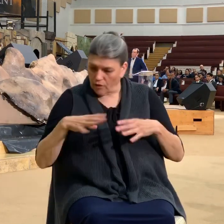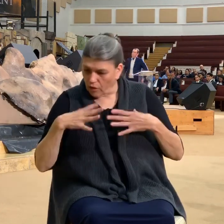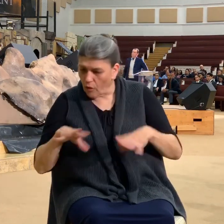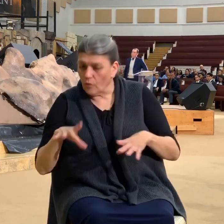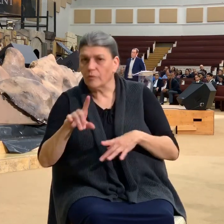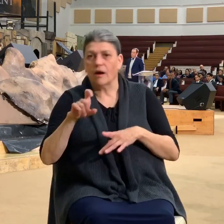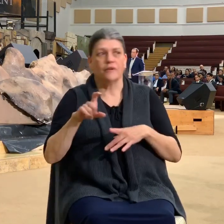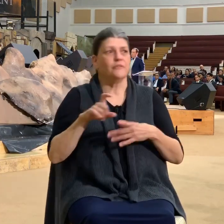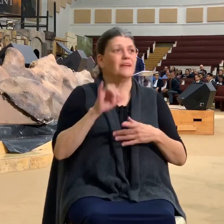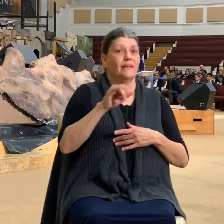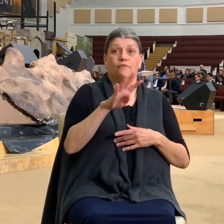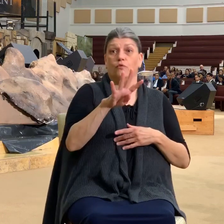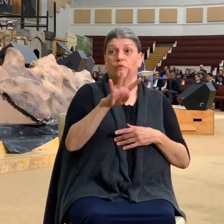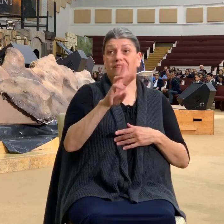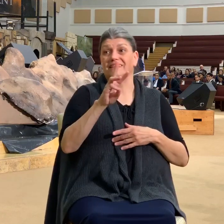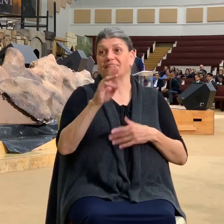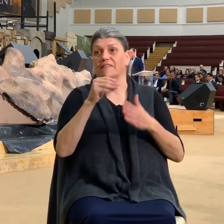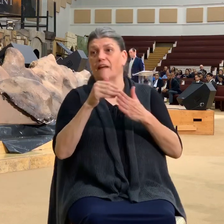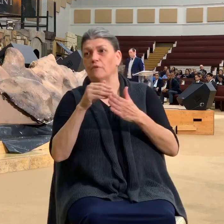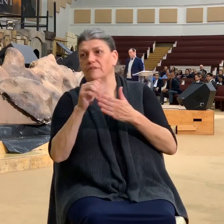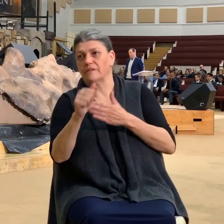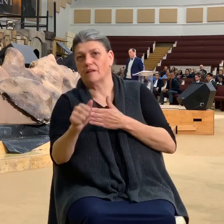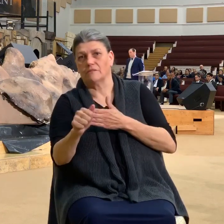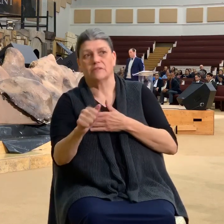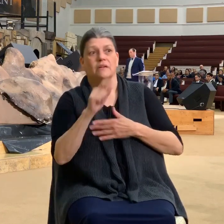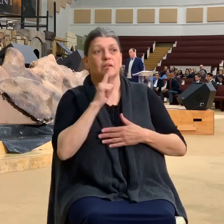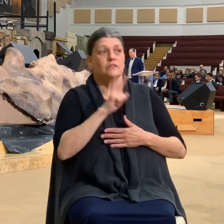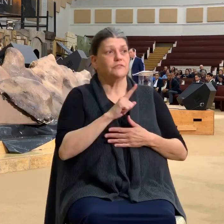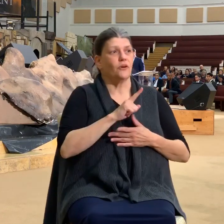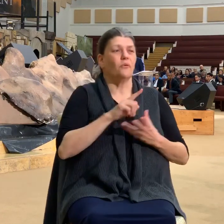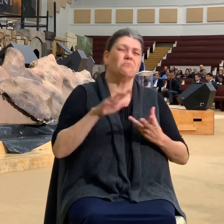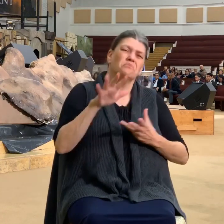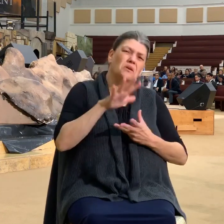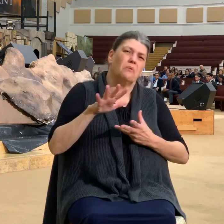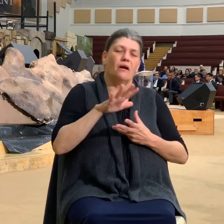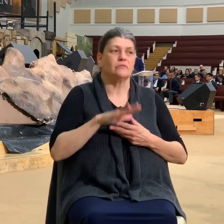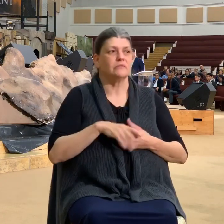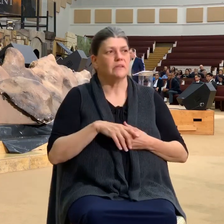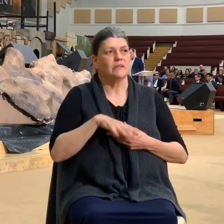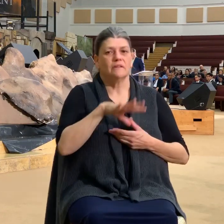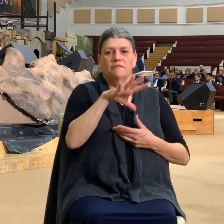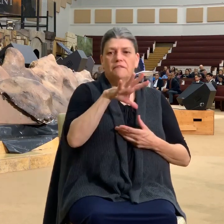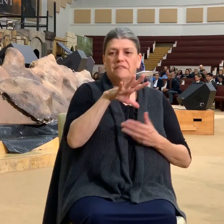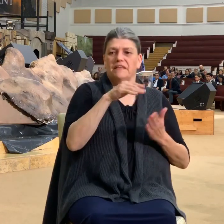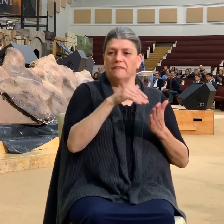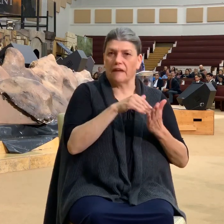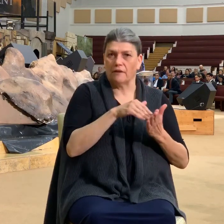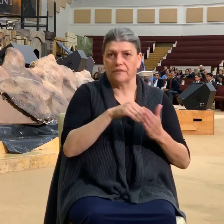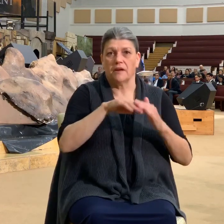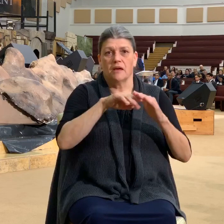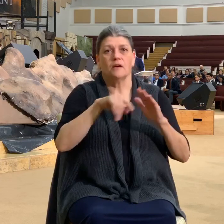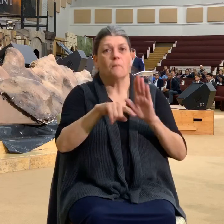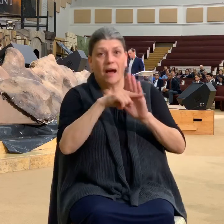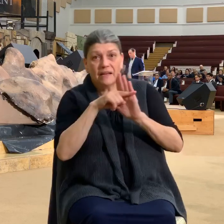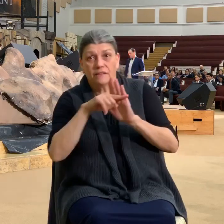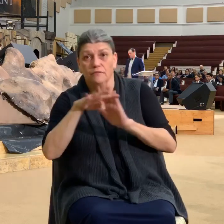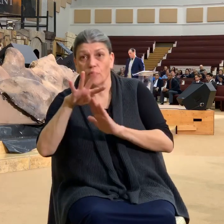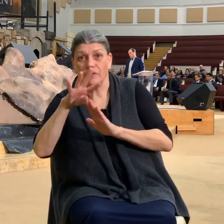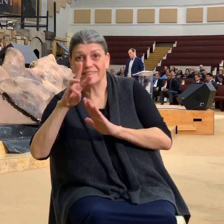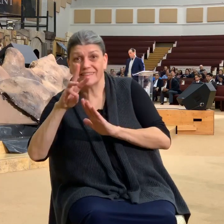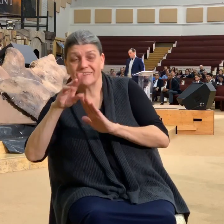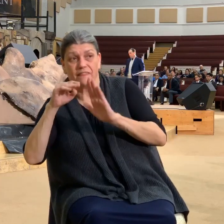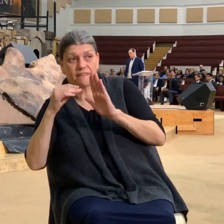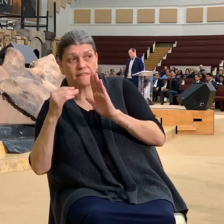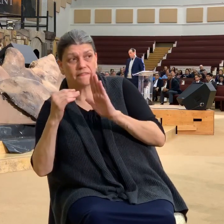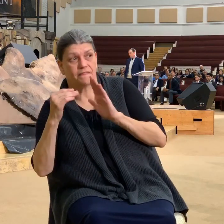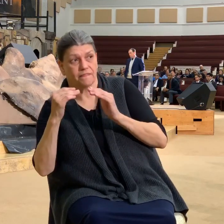$100. That's $46,000. So $50,000 minus $46,000, that gives you $4,000. So my